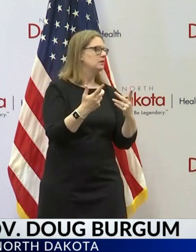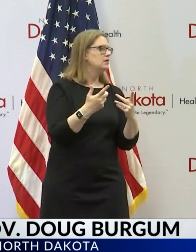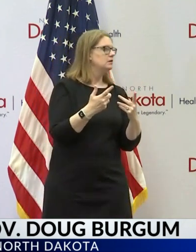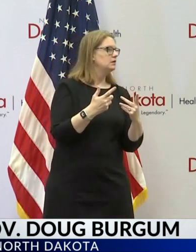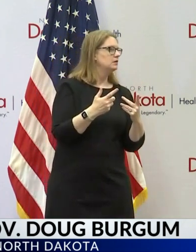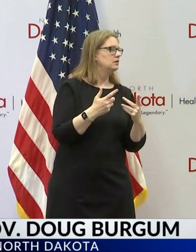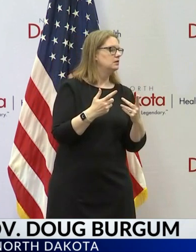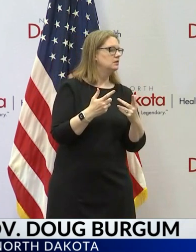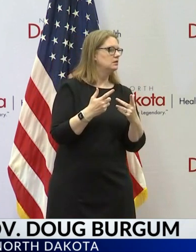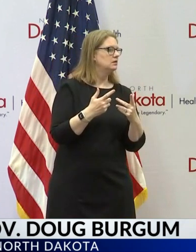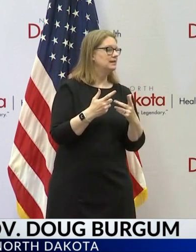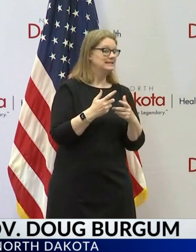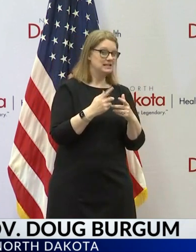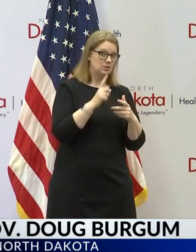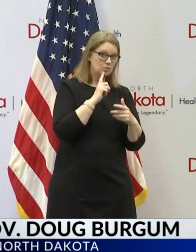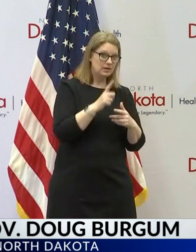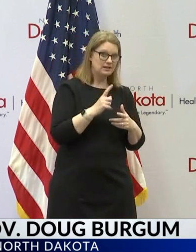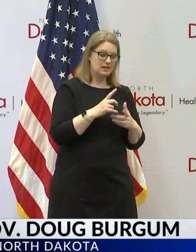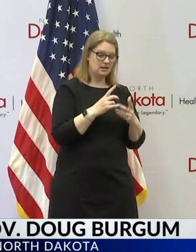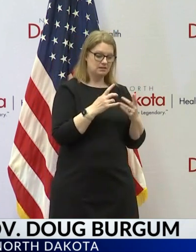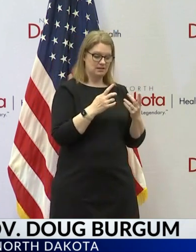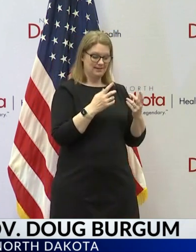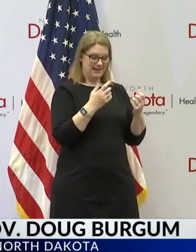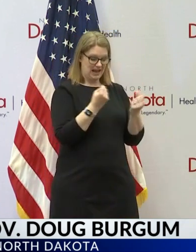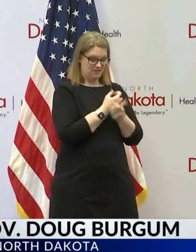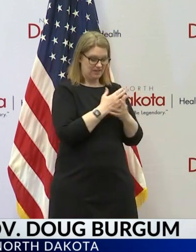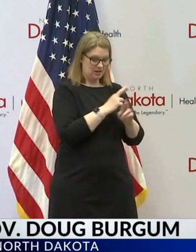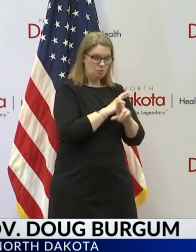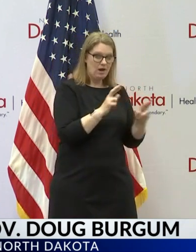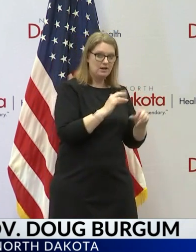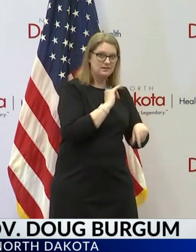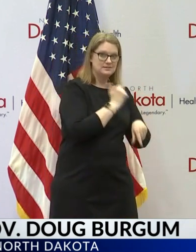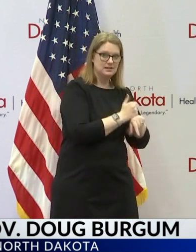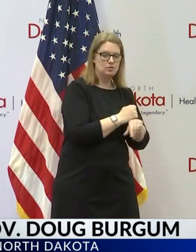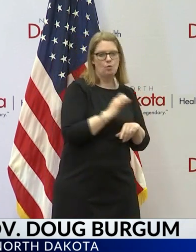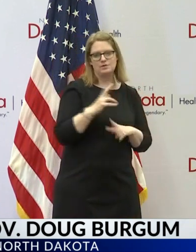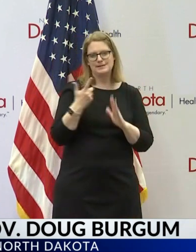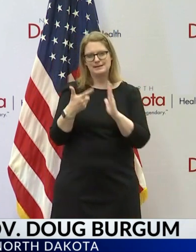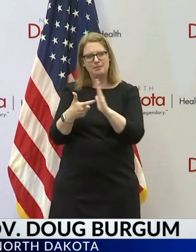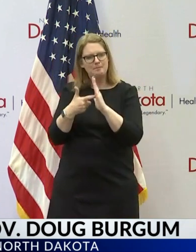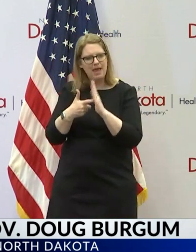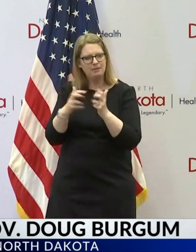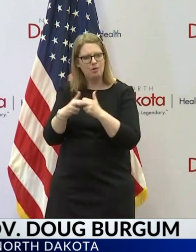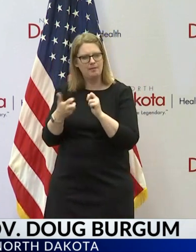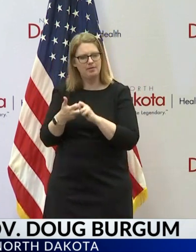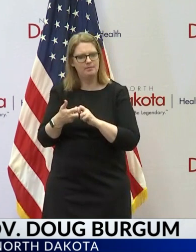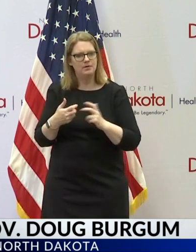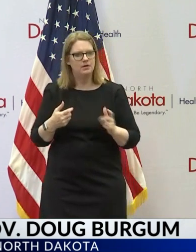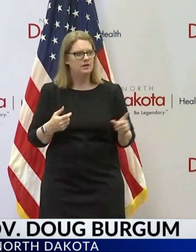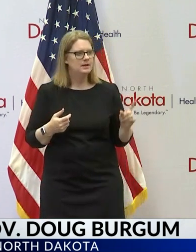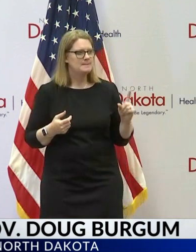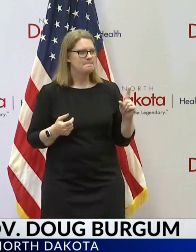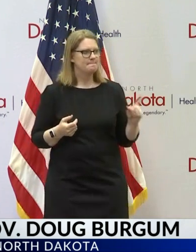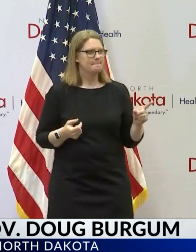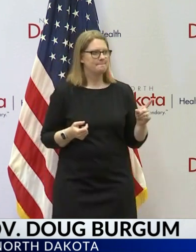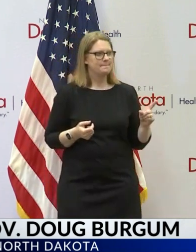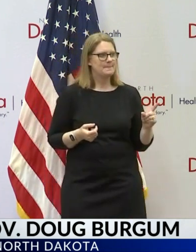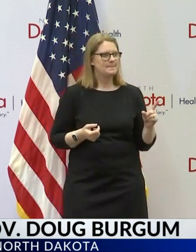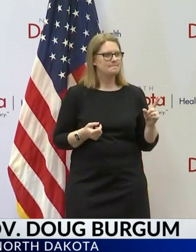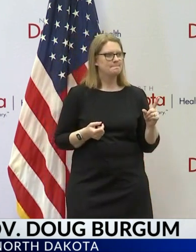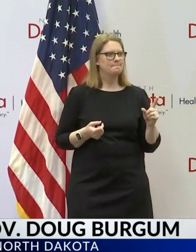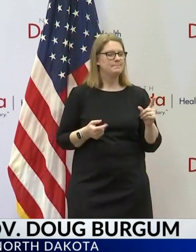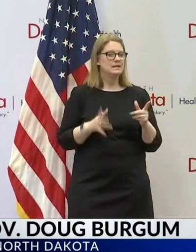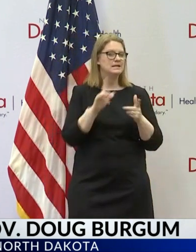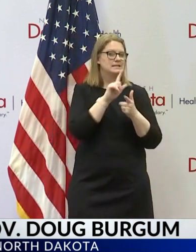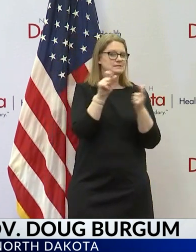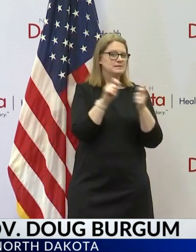place to do those tests, or is there kind of still a demand problem? Well, I think with the targeted